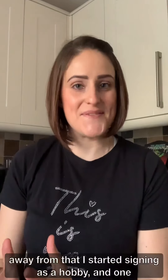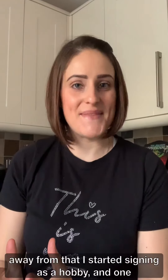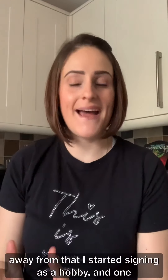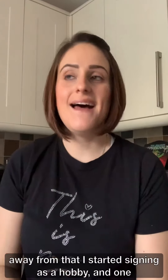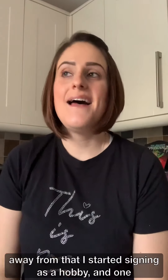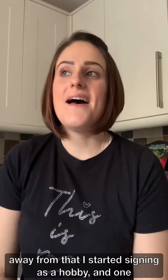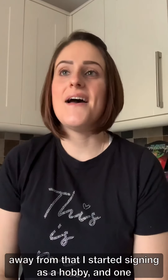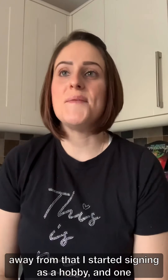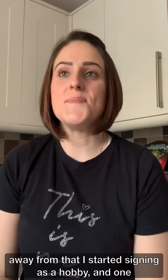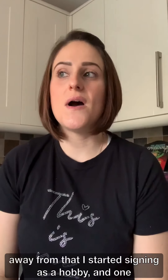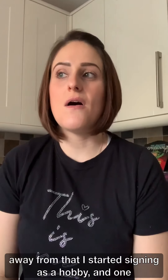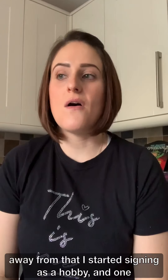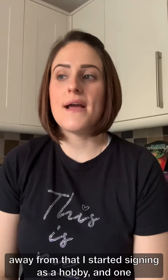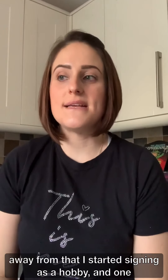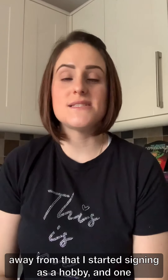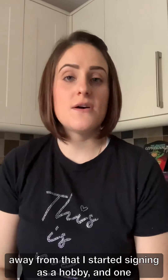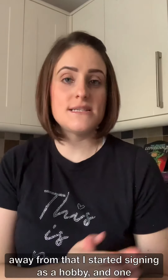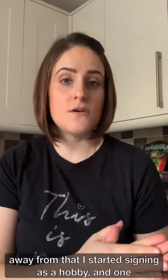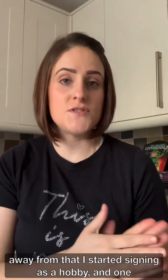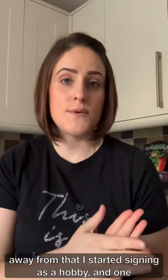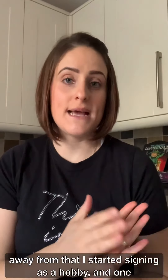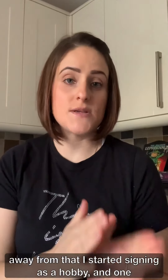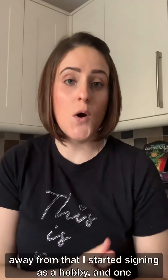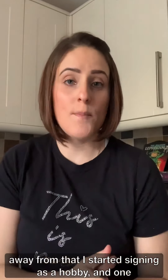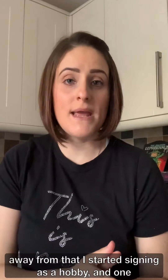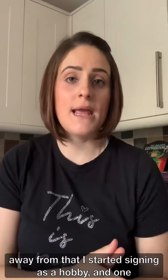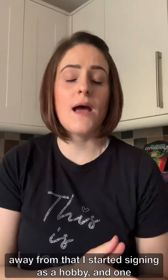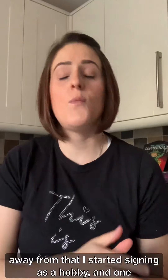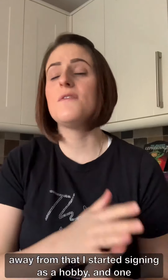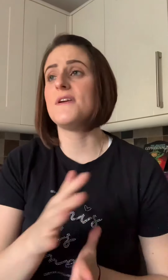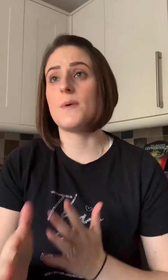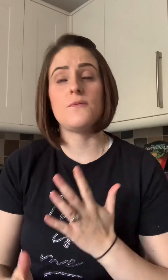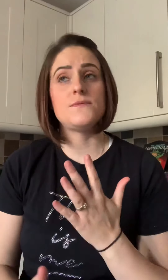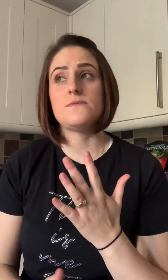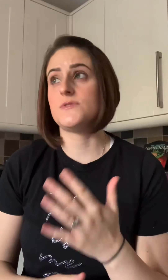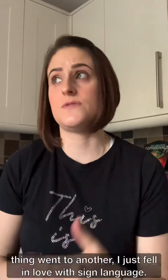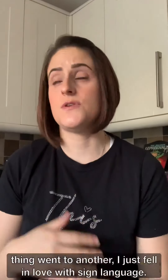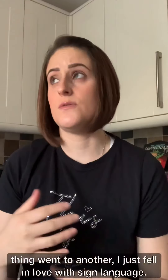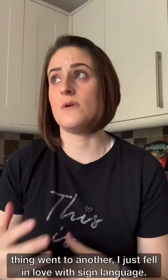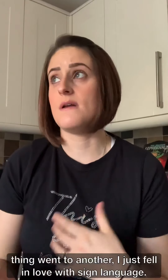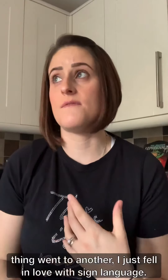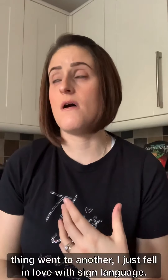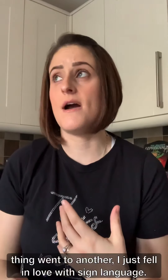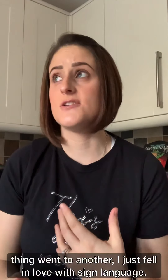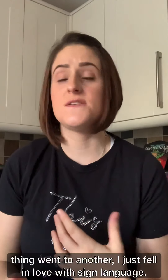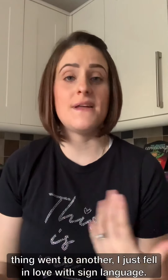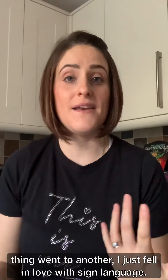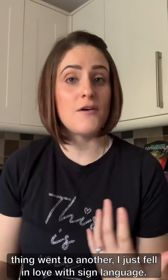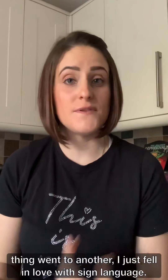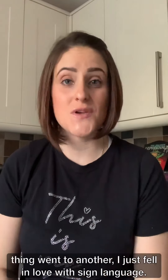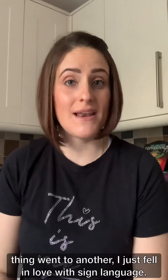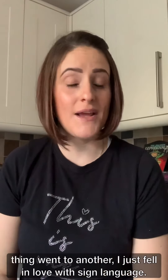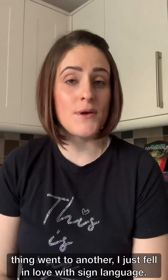from that I started off doing it as a hobby and one thing went to another I just fell in love with sign language